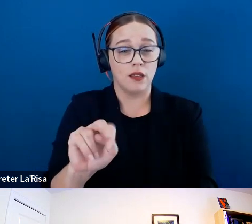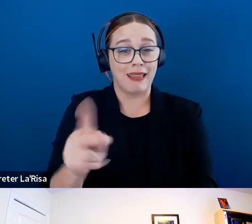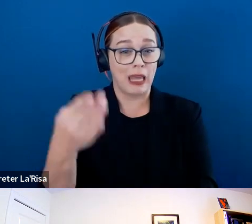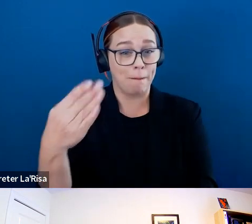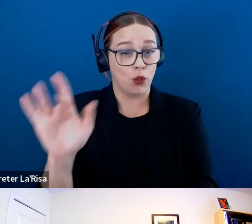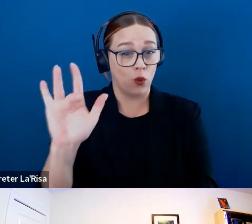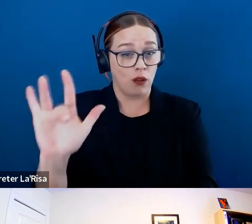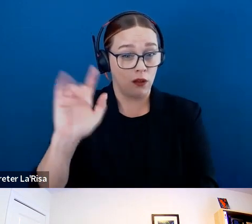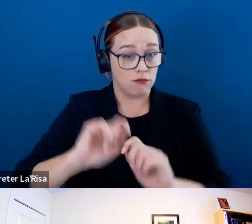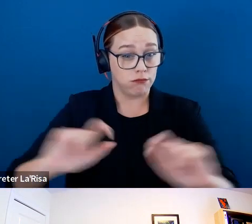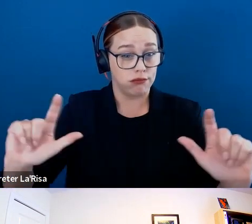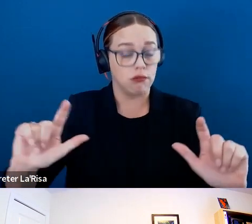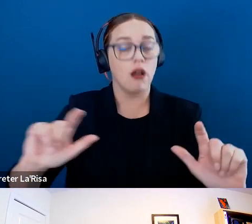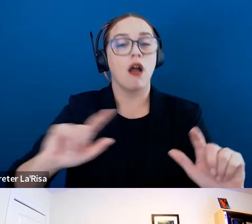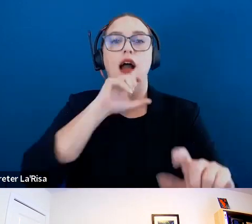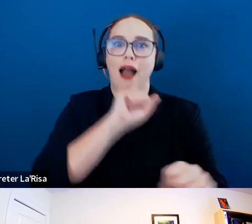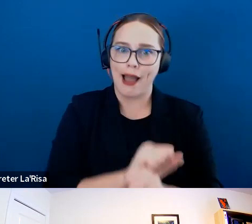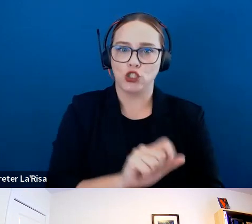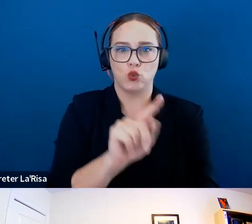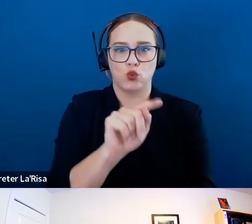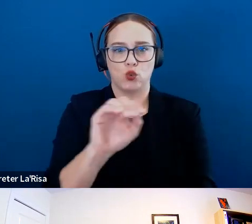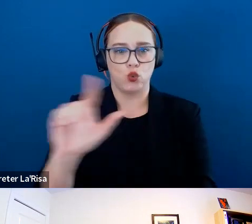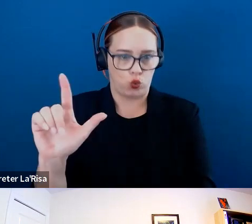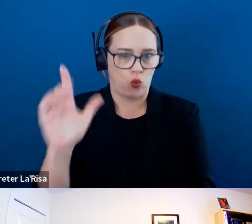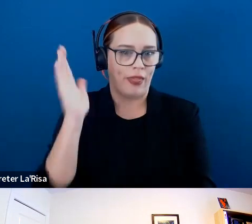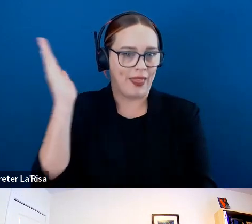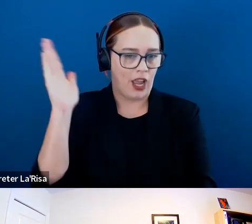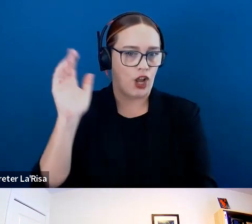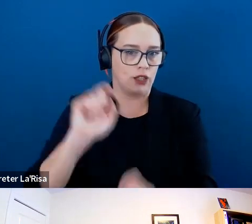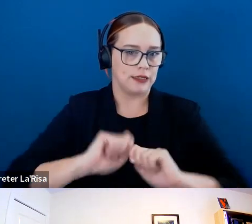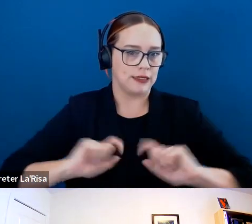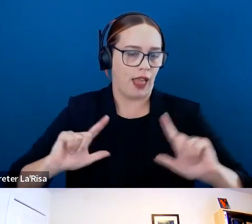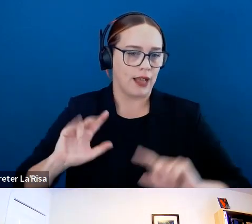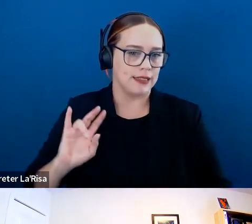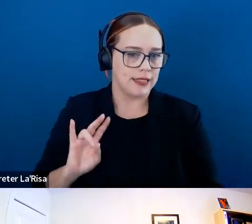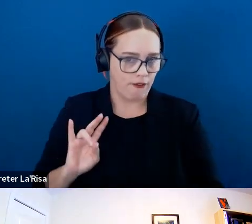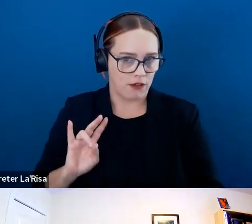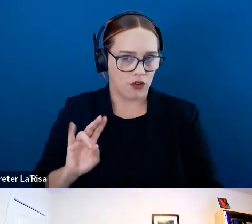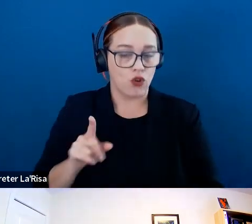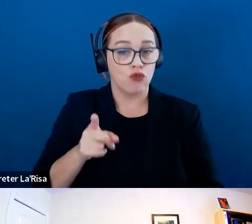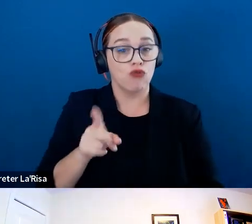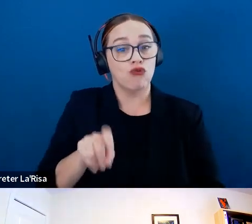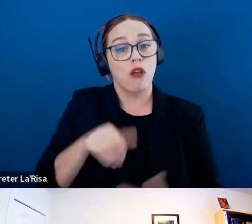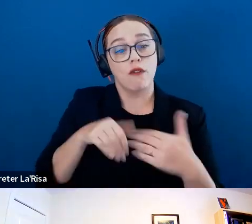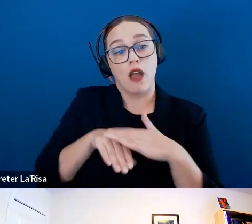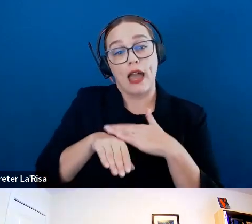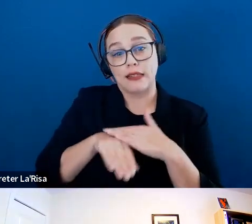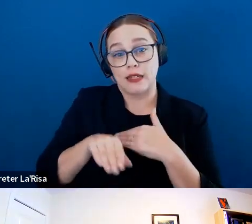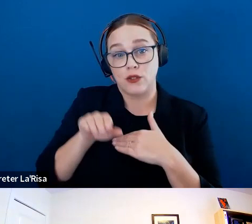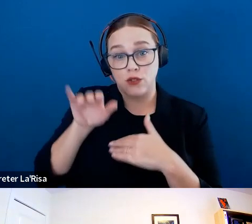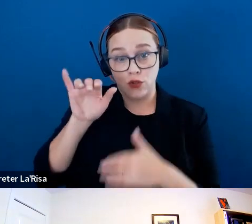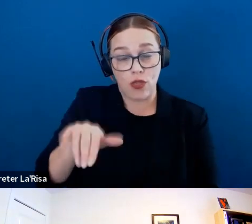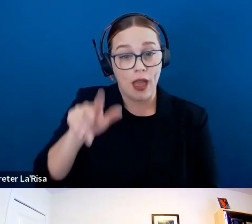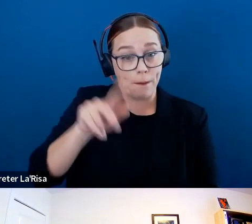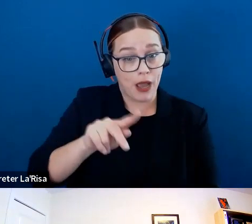the actual tool is linked here on slide 7, and you should have access to this PowerPoint in